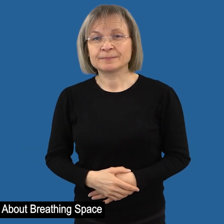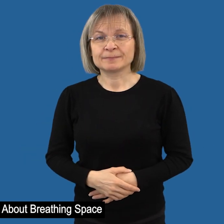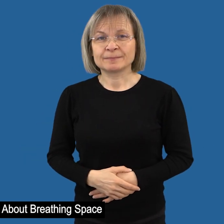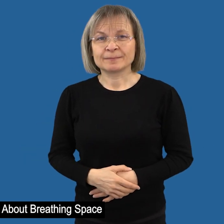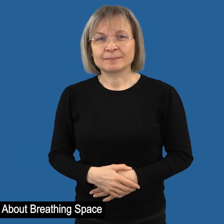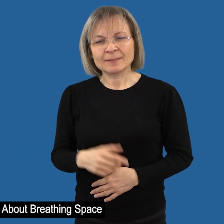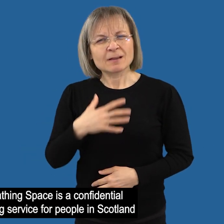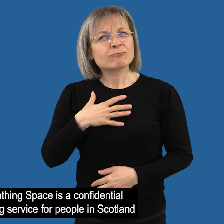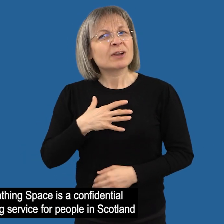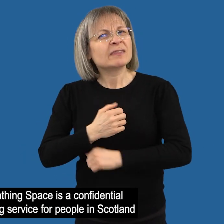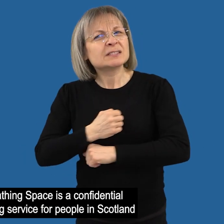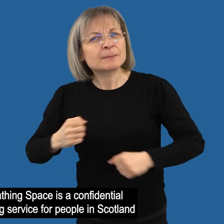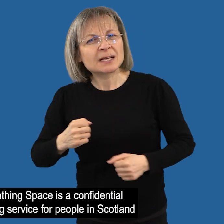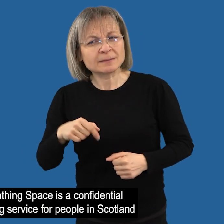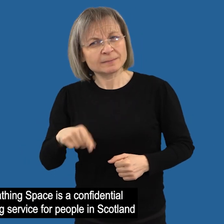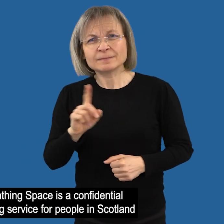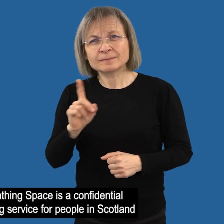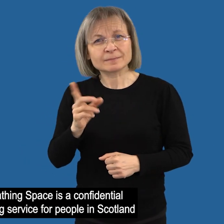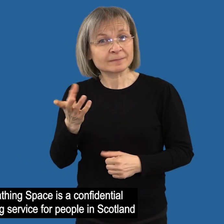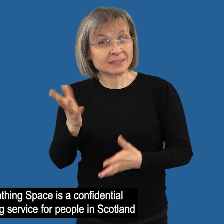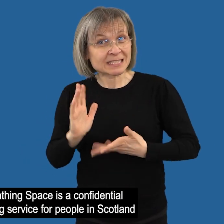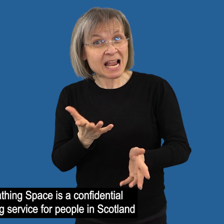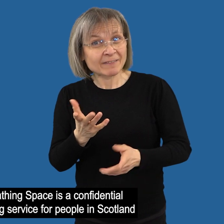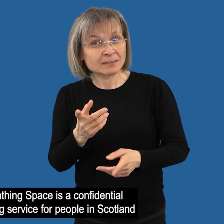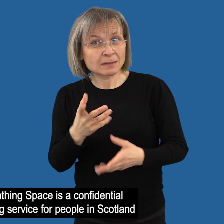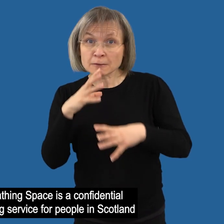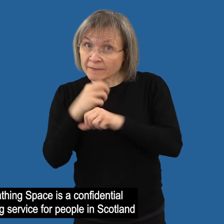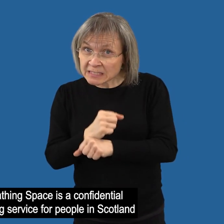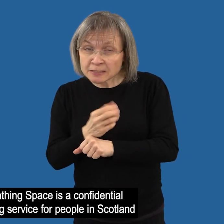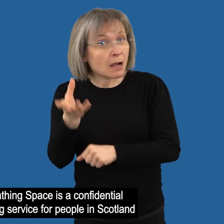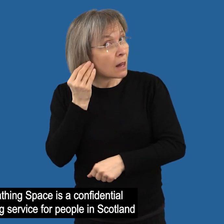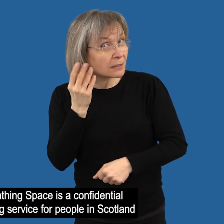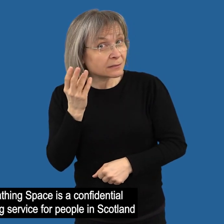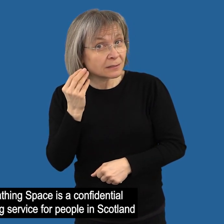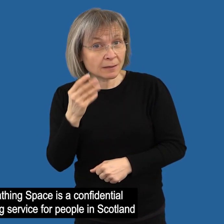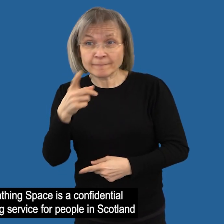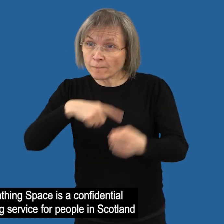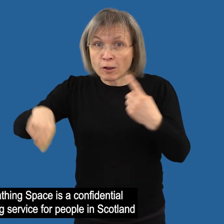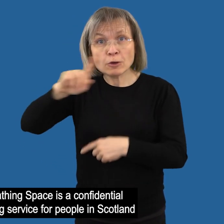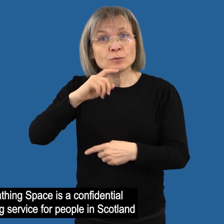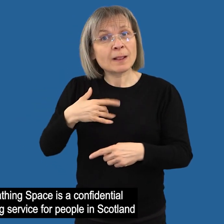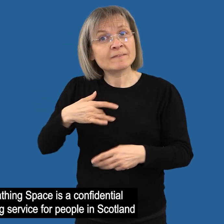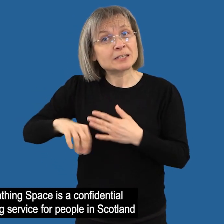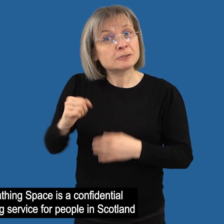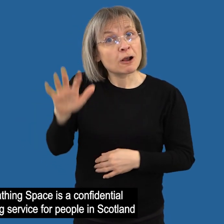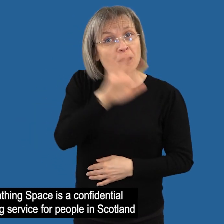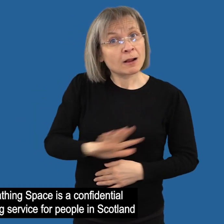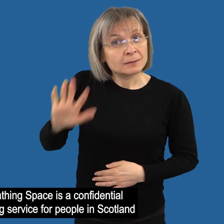About breathing space. Breathing Space is a confidential listening service for people in Scotland.